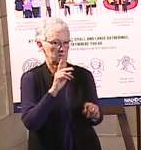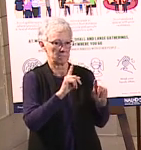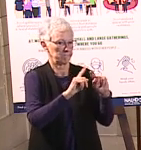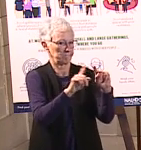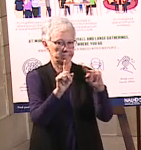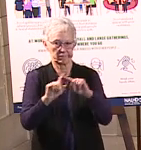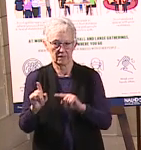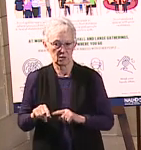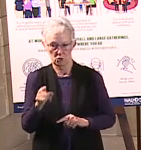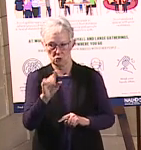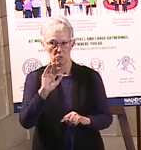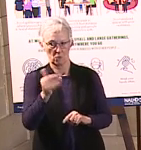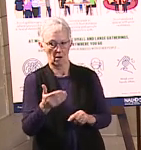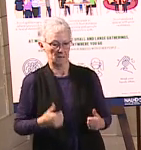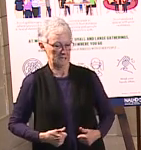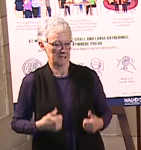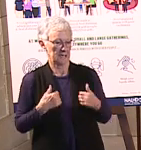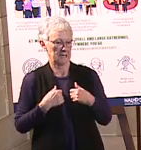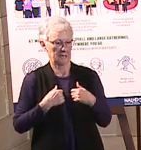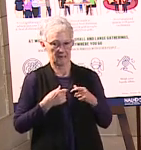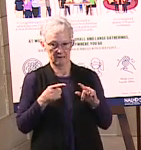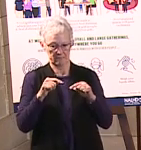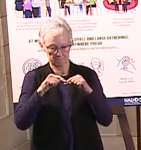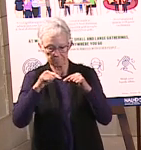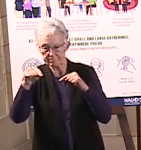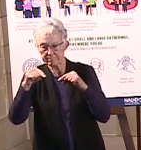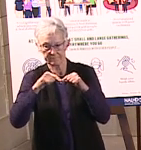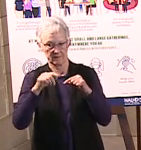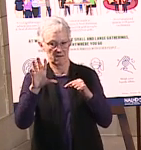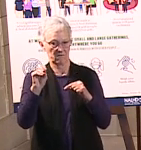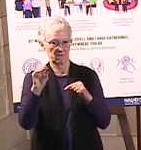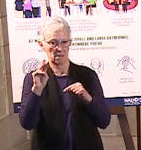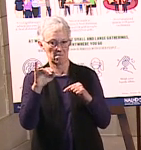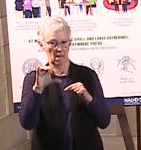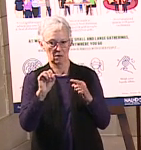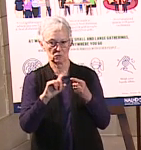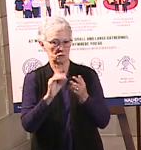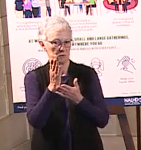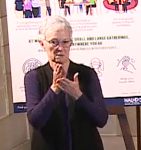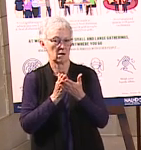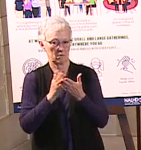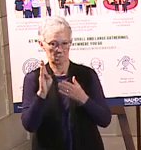you live within 50 miles of a brewery if you live in the state of Nebraska. And